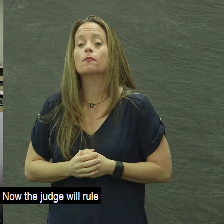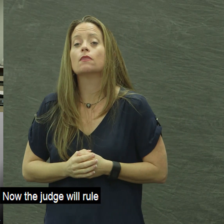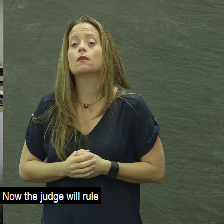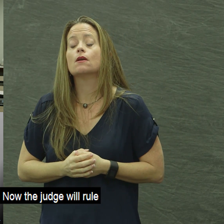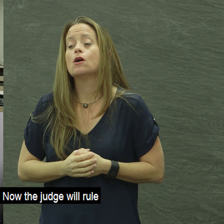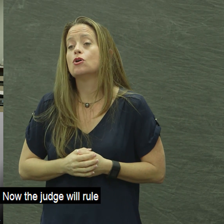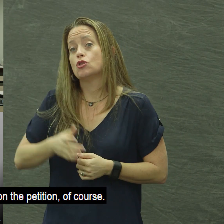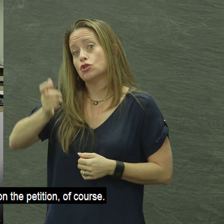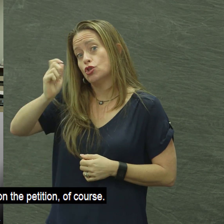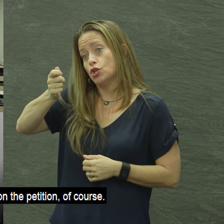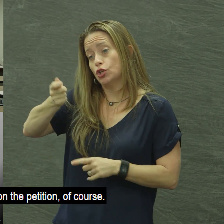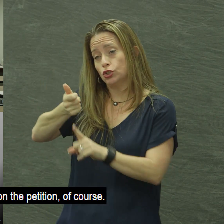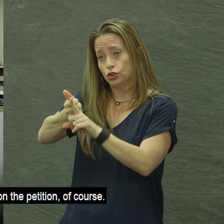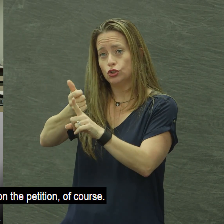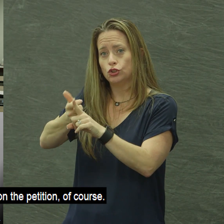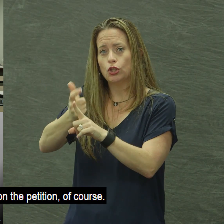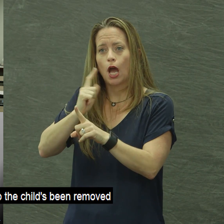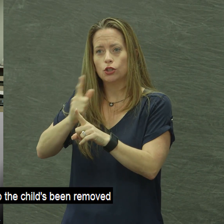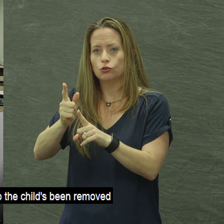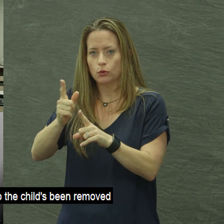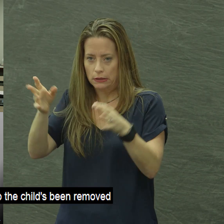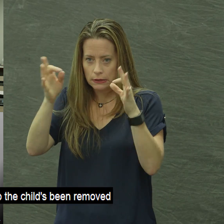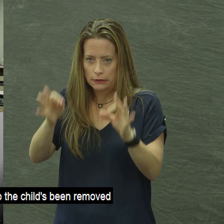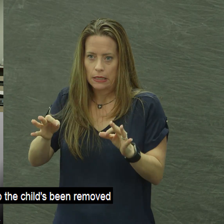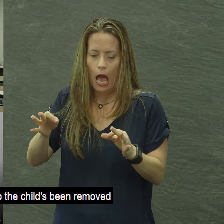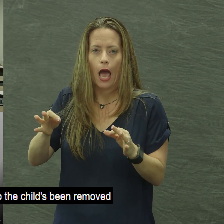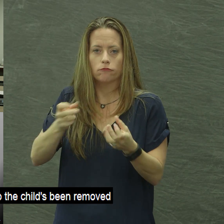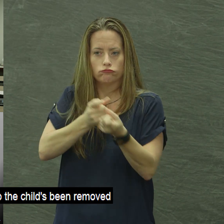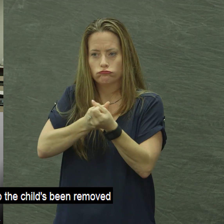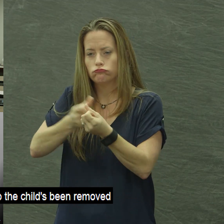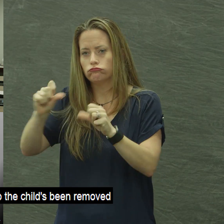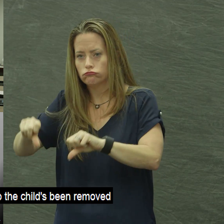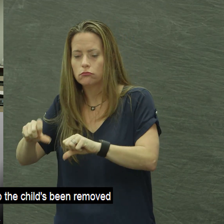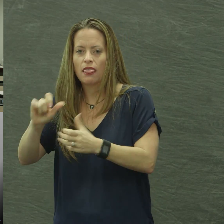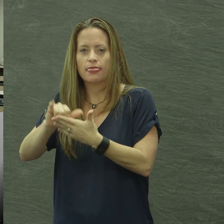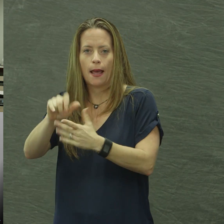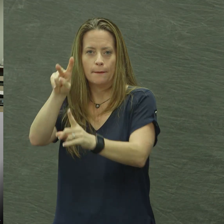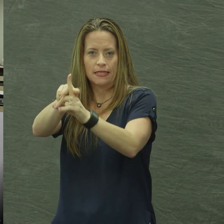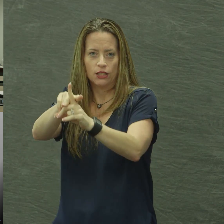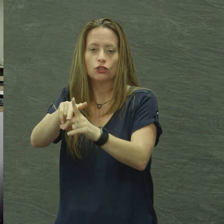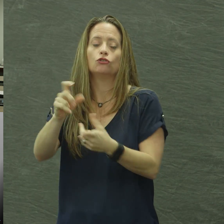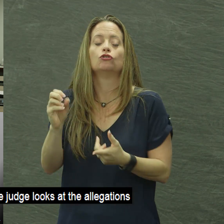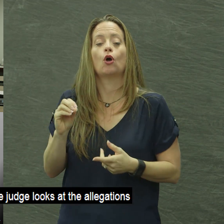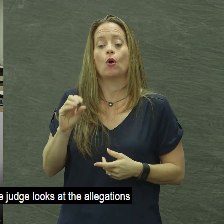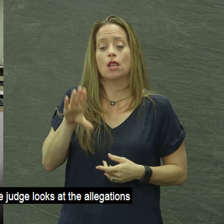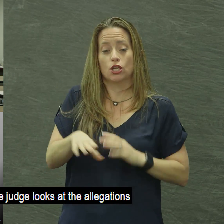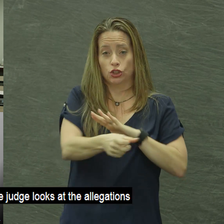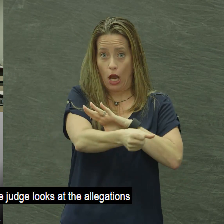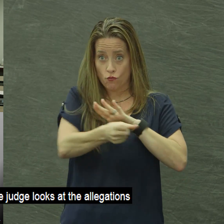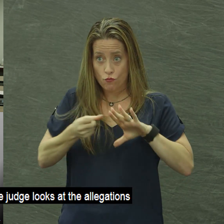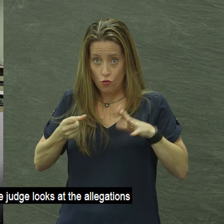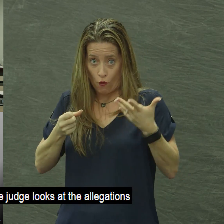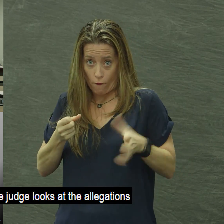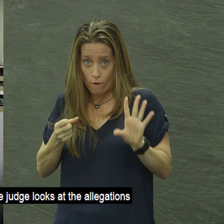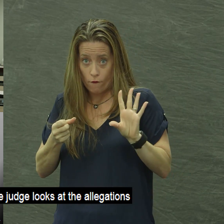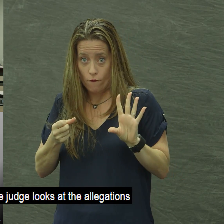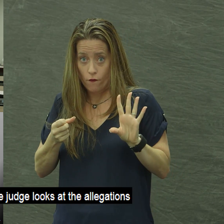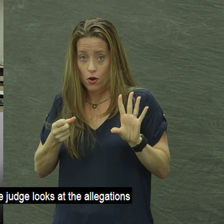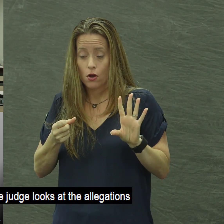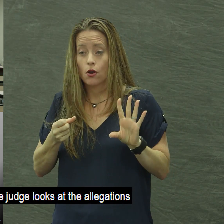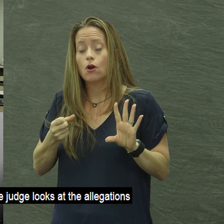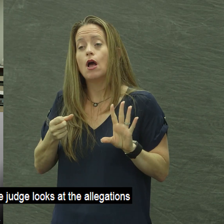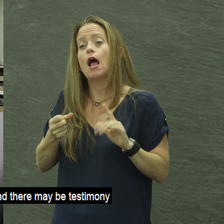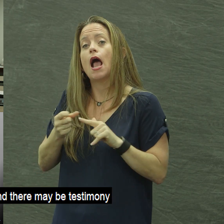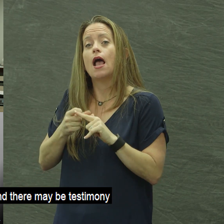Now, the judge will rule on the petition, of course, so the child's been removed, and the judge looks at